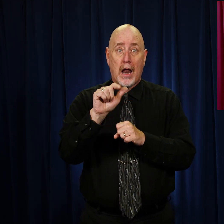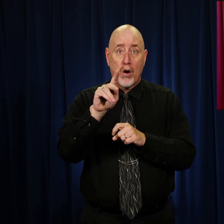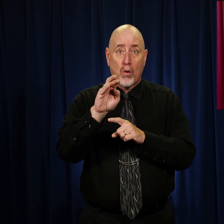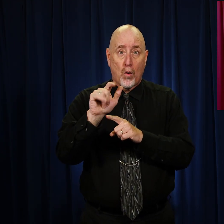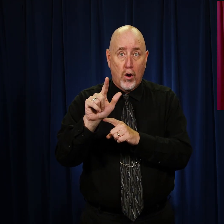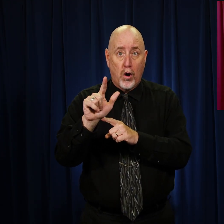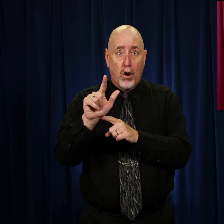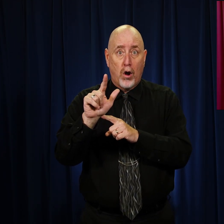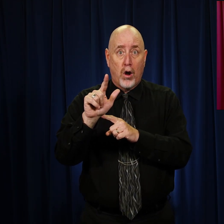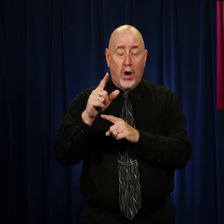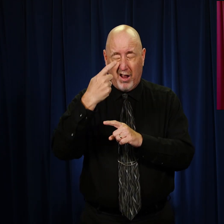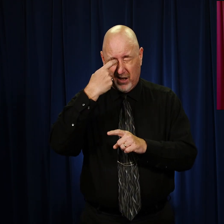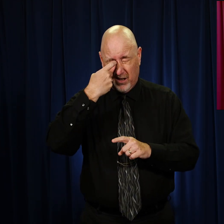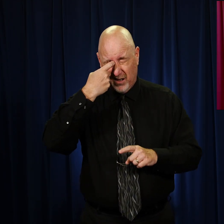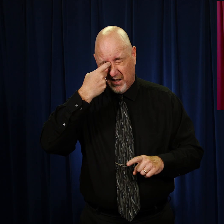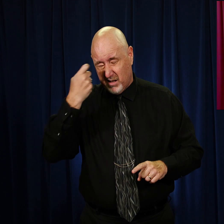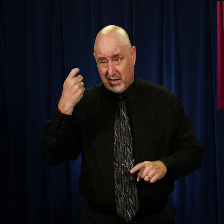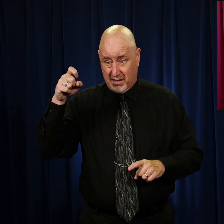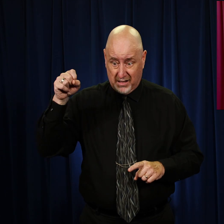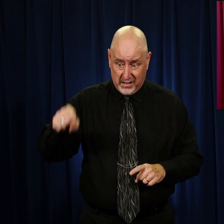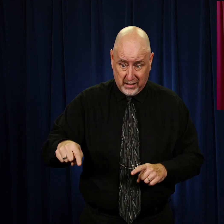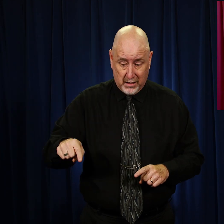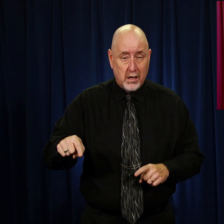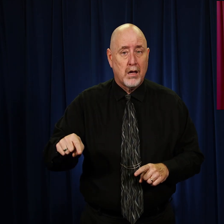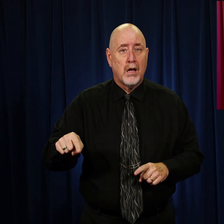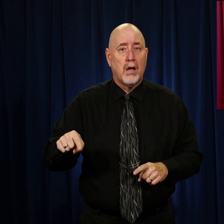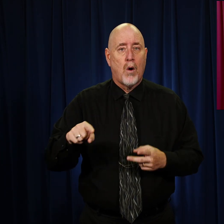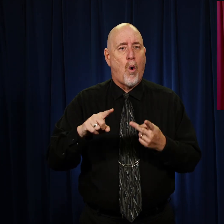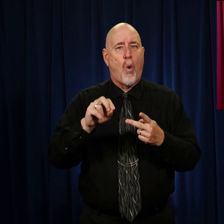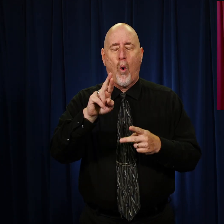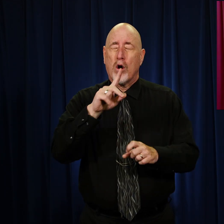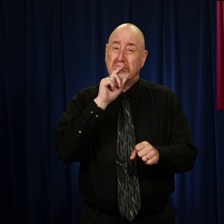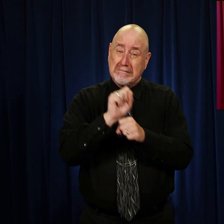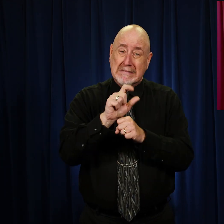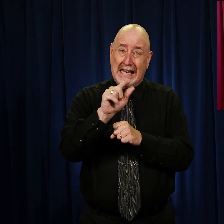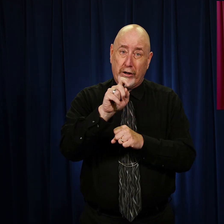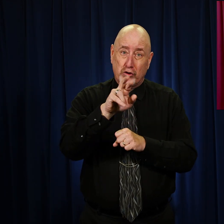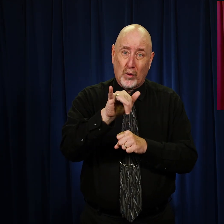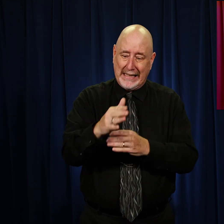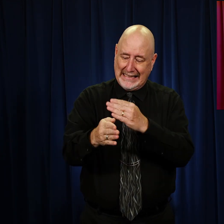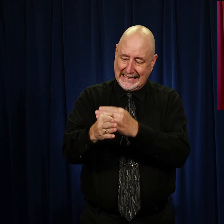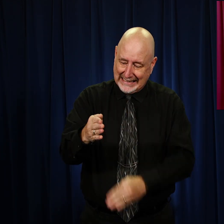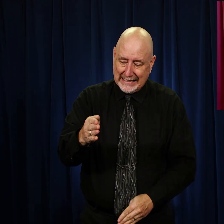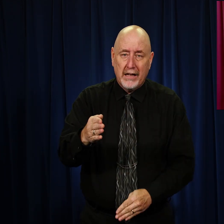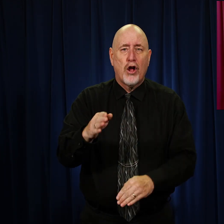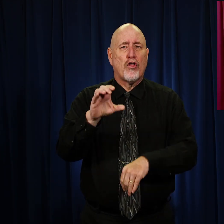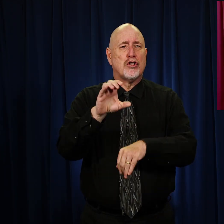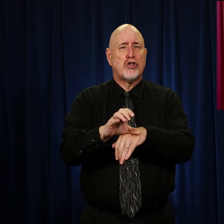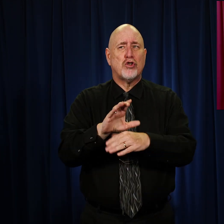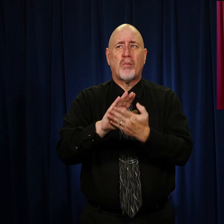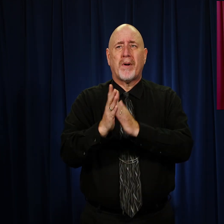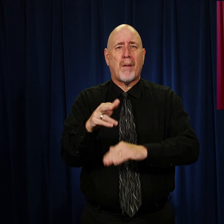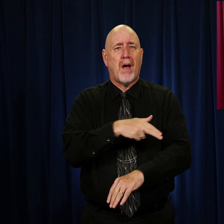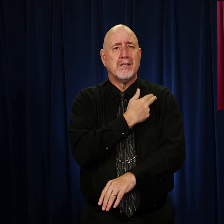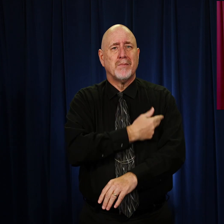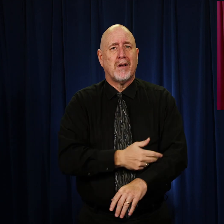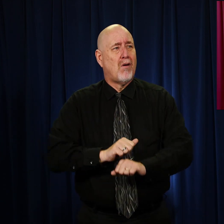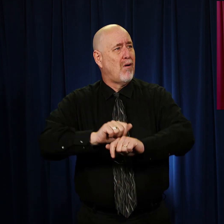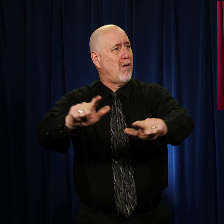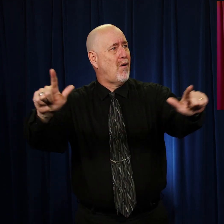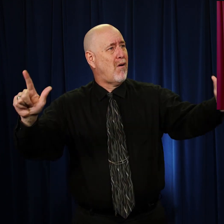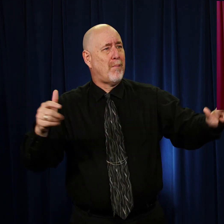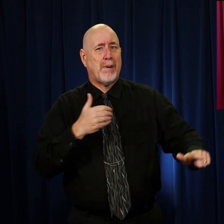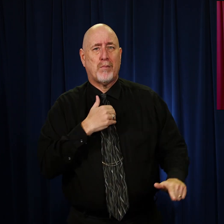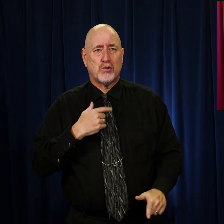of this, literally plucking out your eye, or literally cutting off your hand, would turn the church into a hospital. Everybody